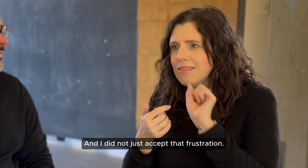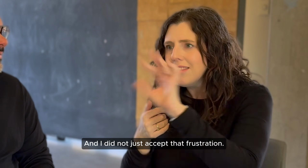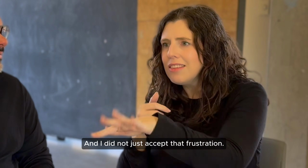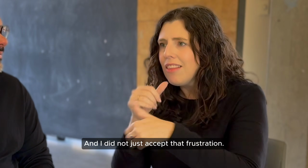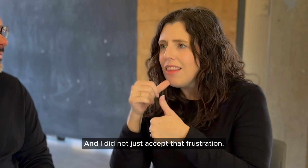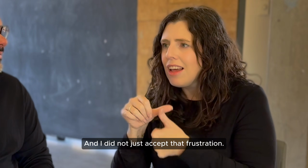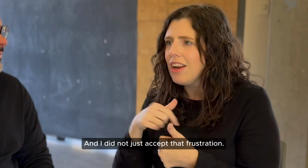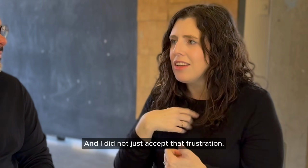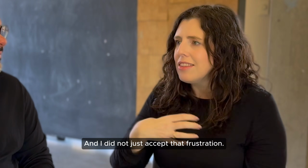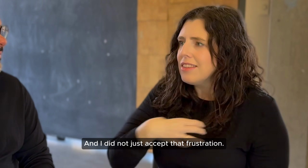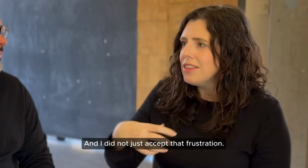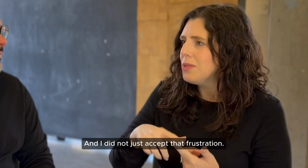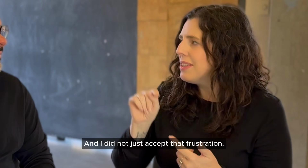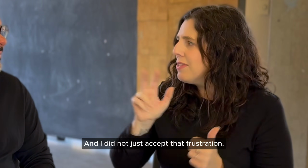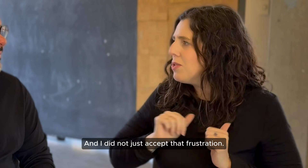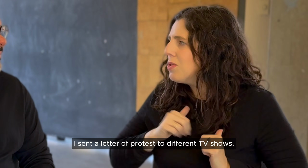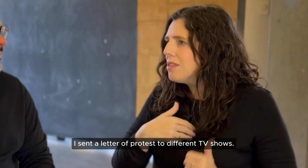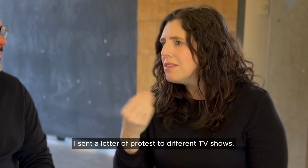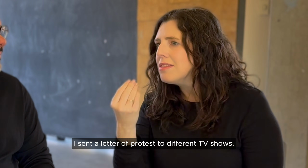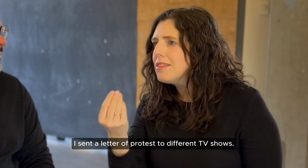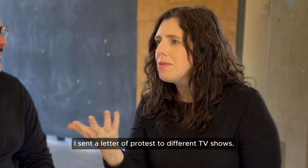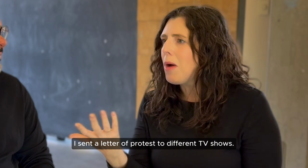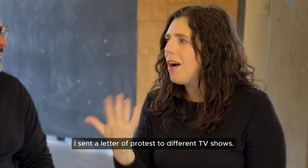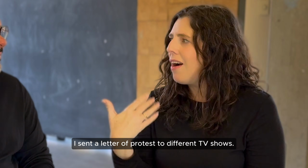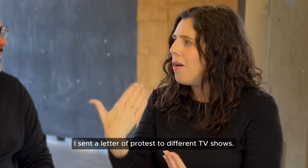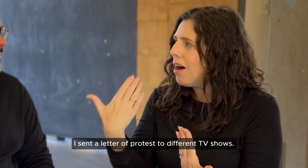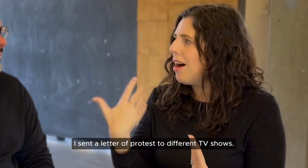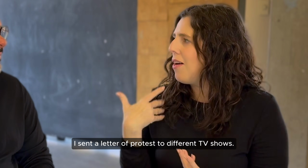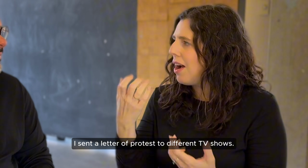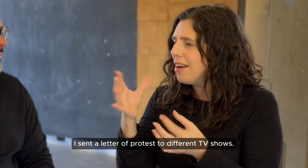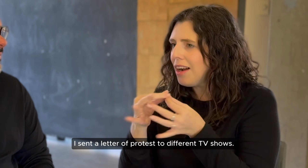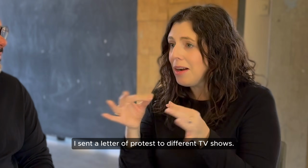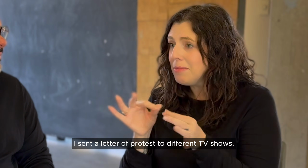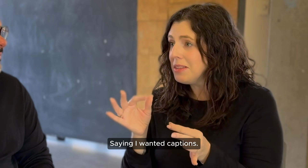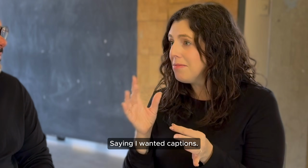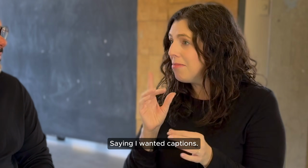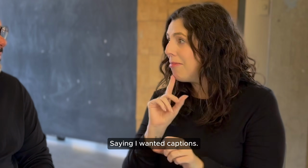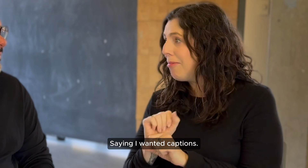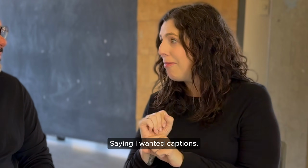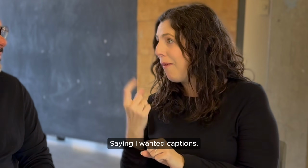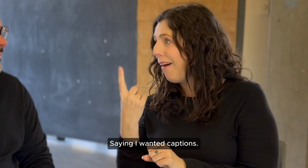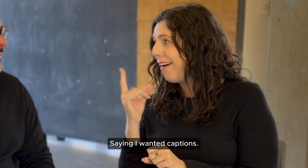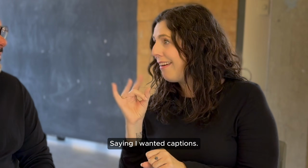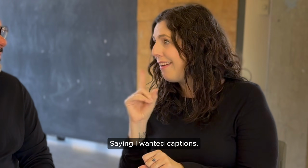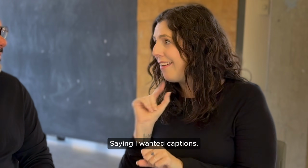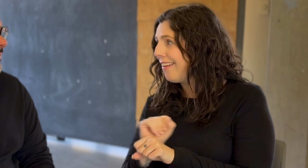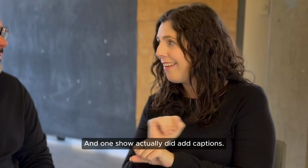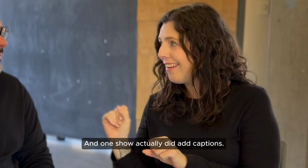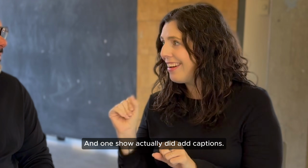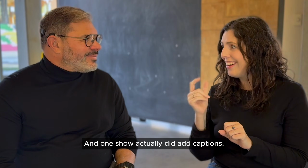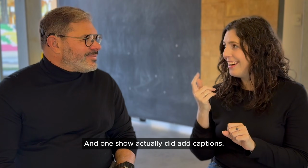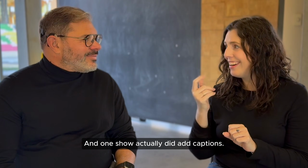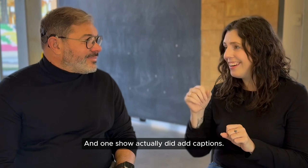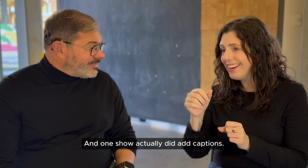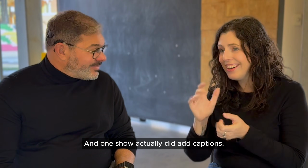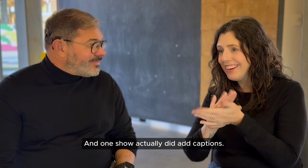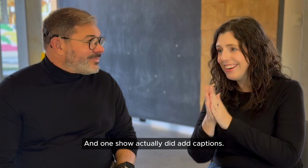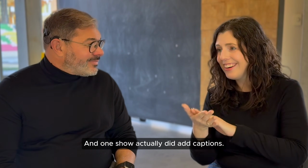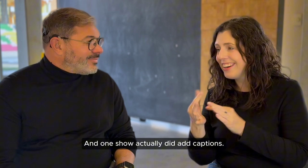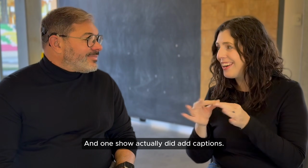didn't just accept that frustration. I sent a letter of protest to different TV shows saying I wanted caption, and one actually did caption their